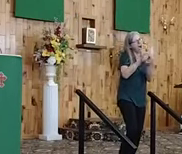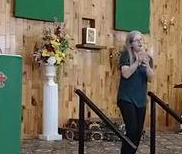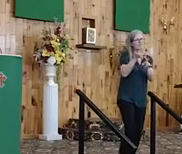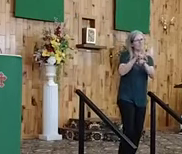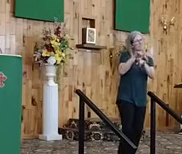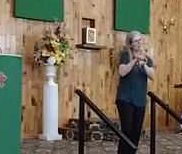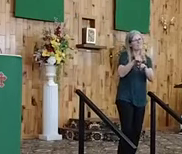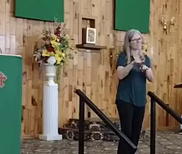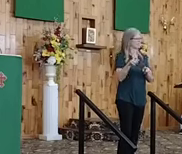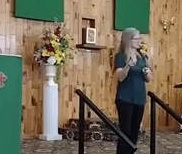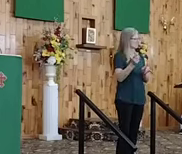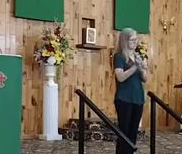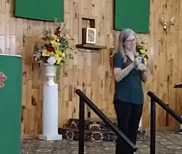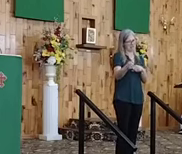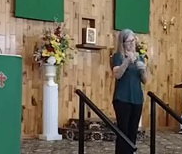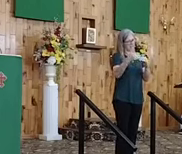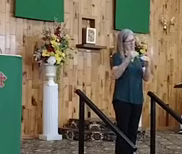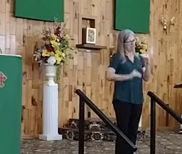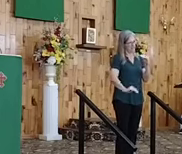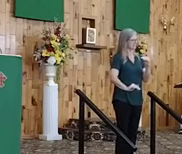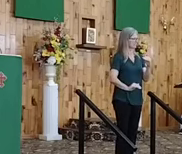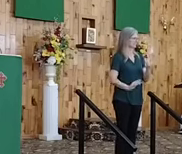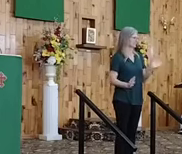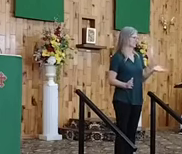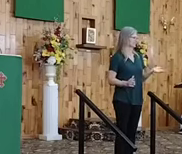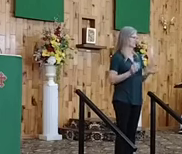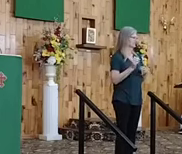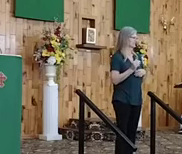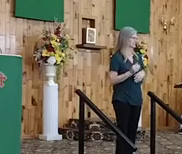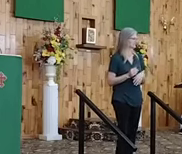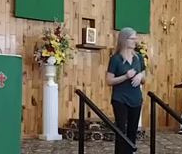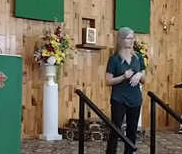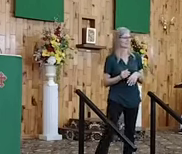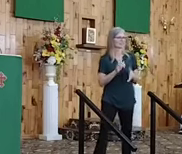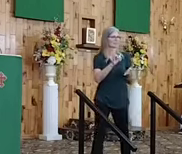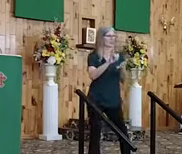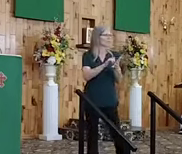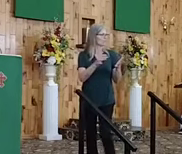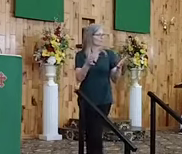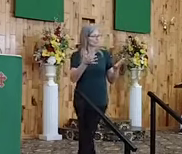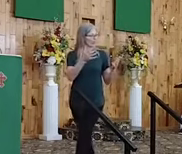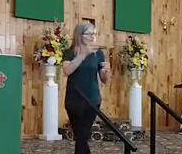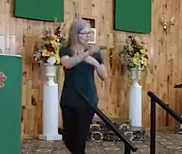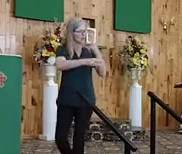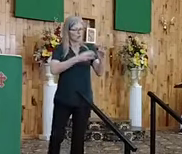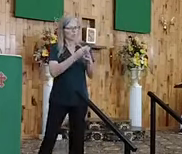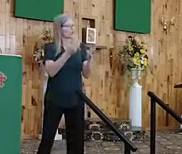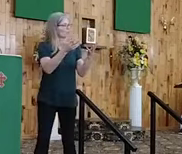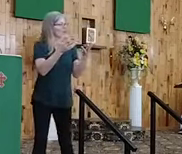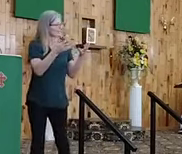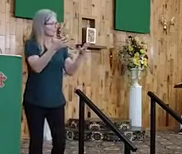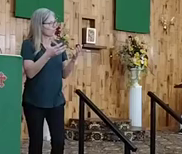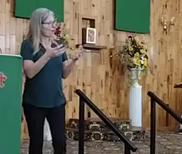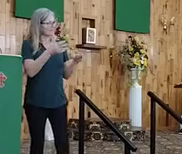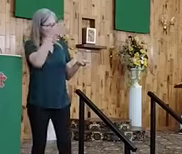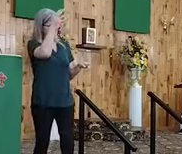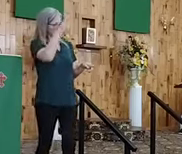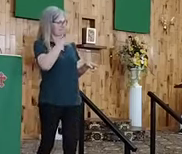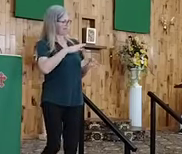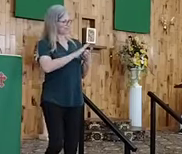that's what the world does to us. Wants us to feel less. And so God does not want the man to feel less. And so he takes him away from the